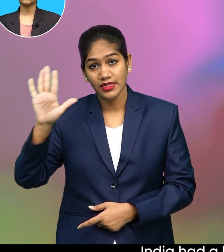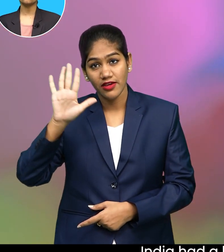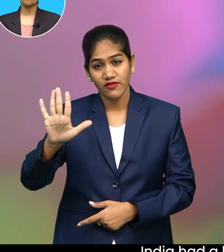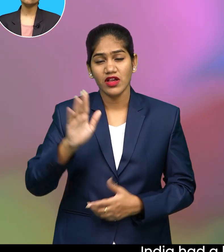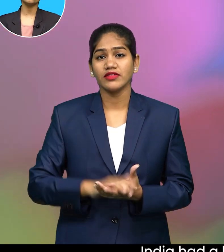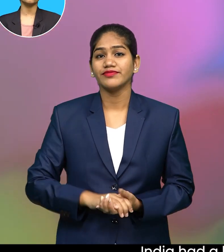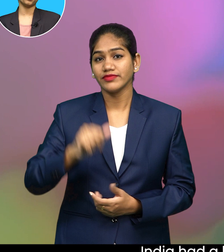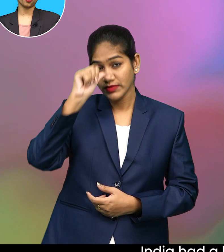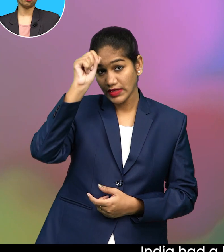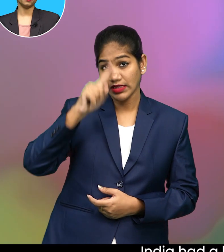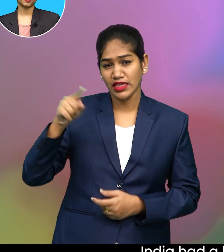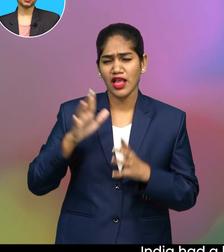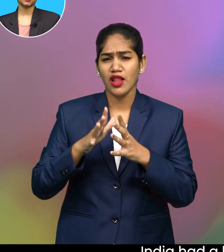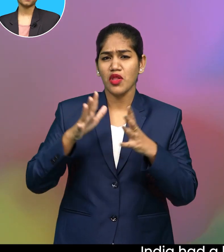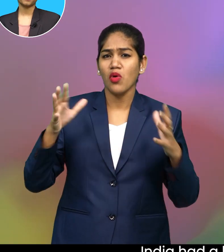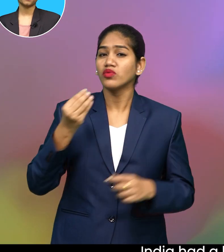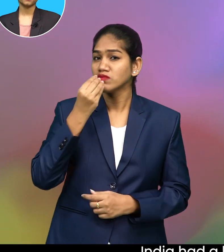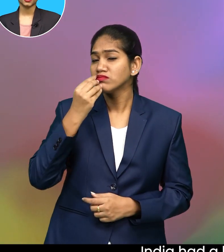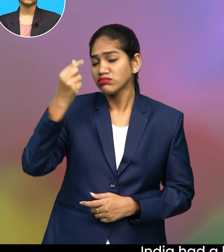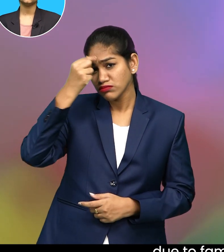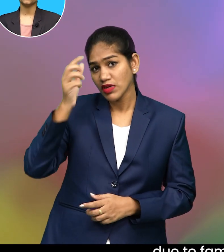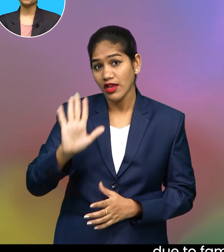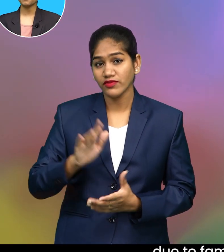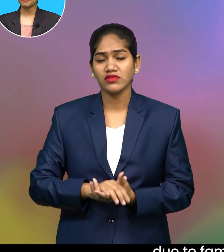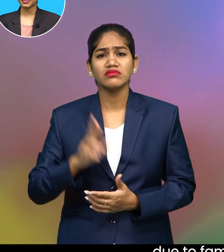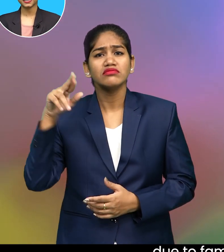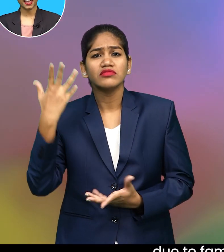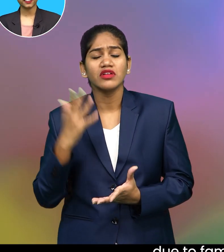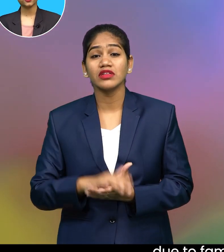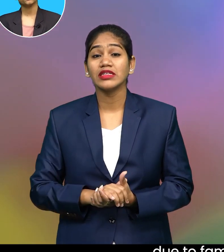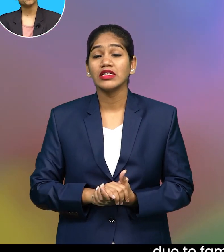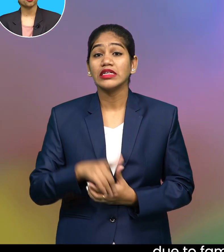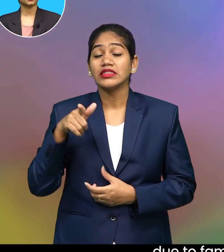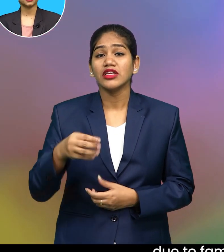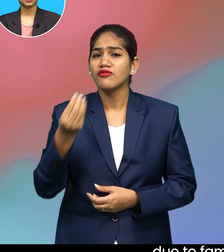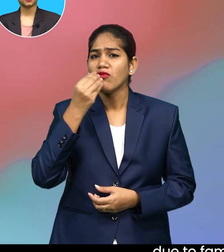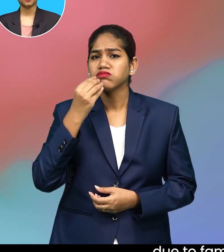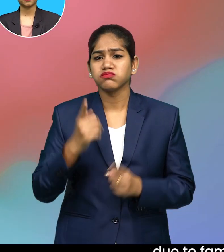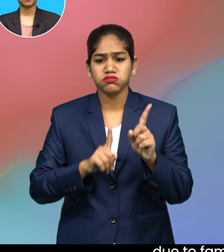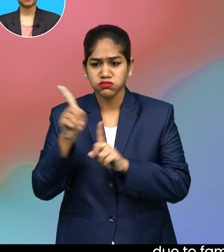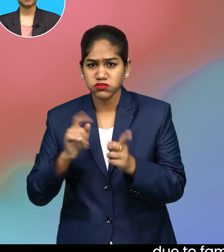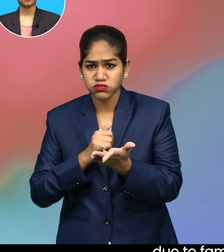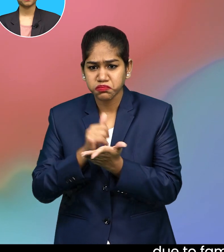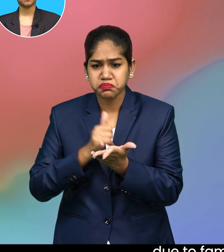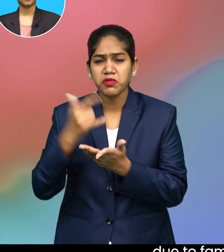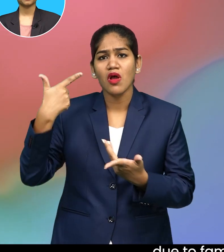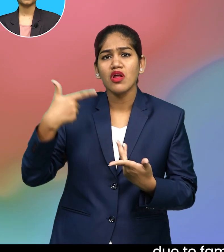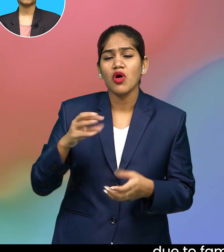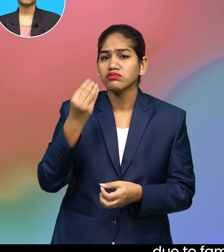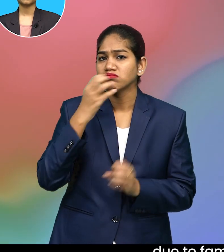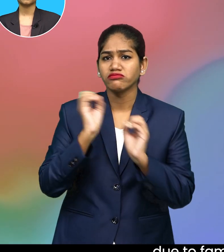India had a lot of food problems due to famine and droughts.